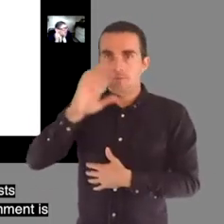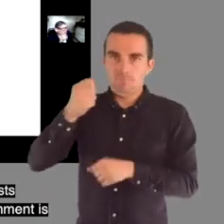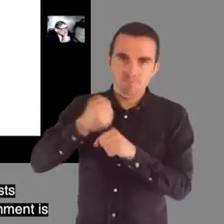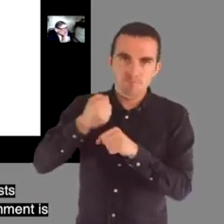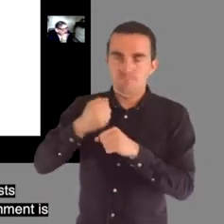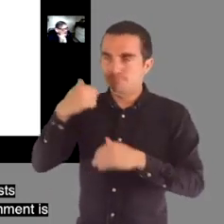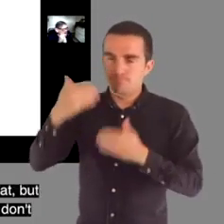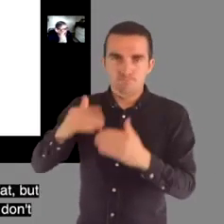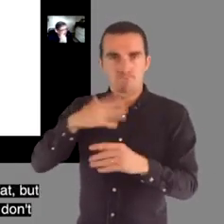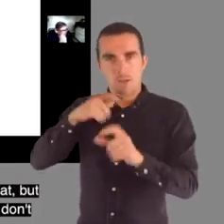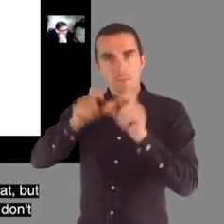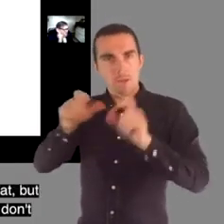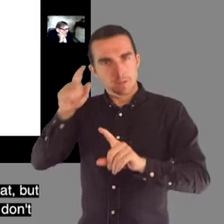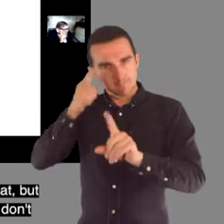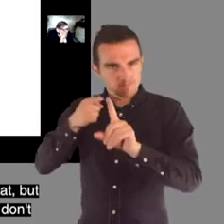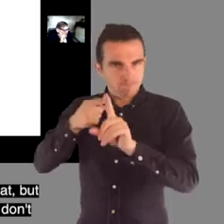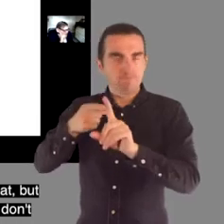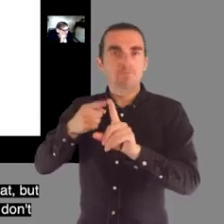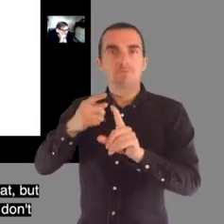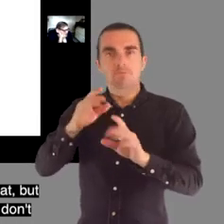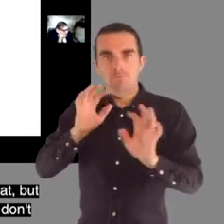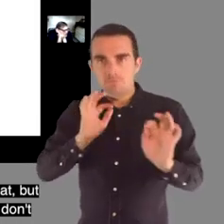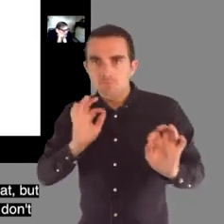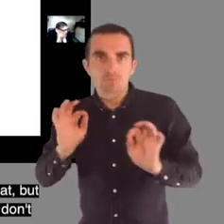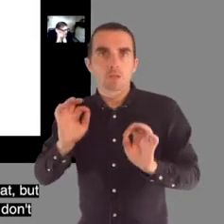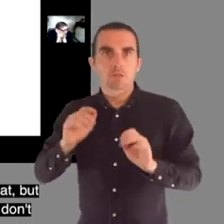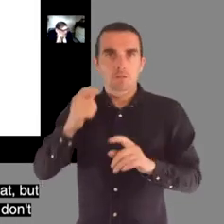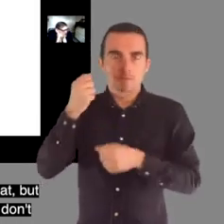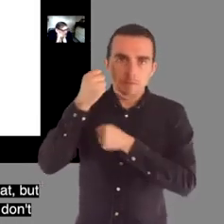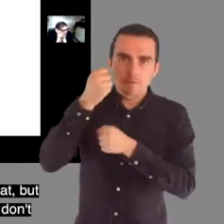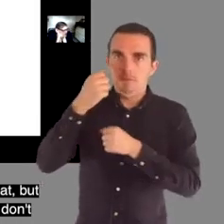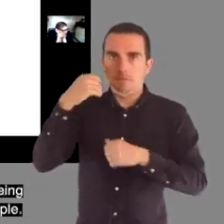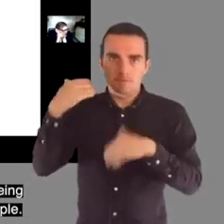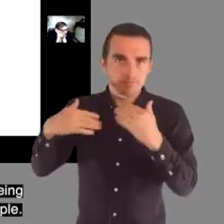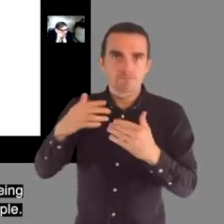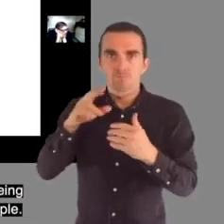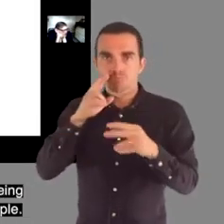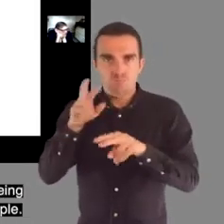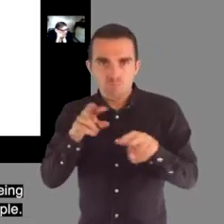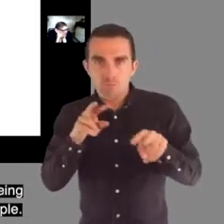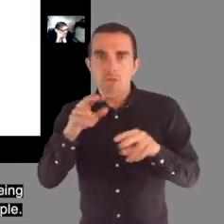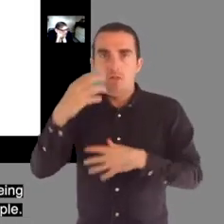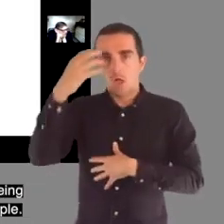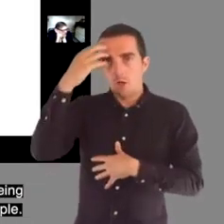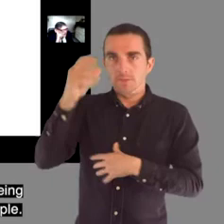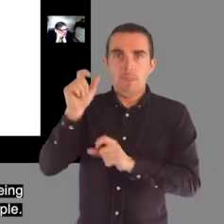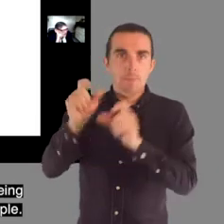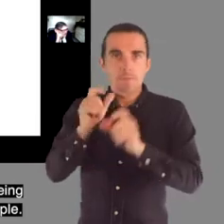government is something people have aimed at, but be careful that those activists don't go, if you like,